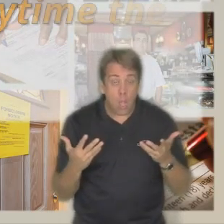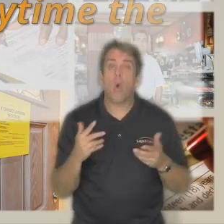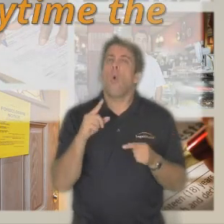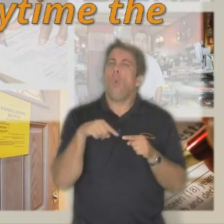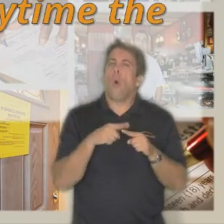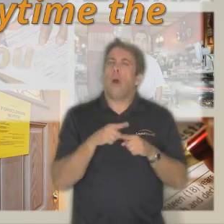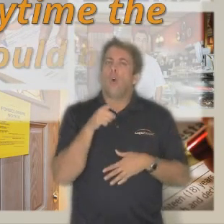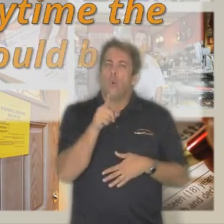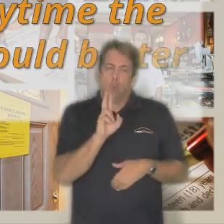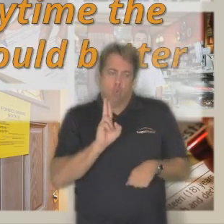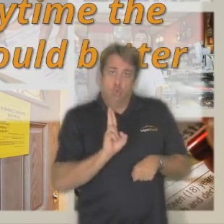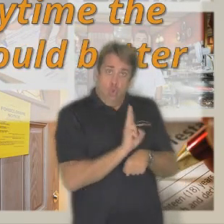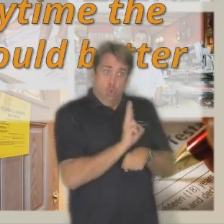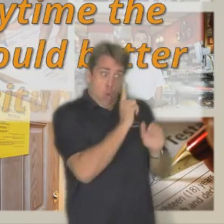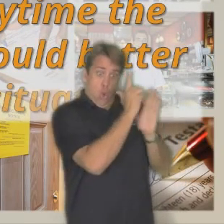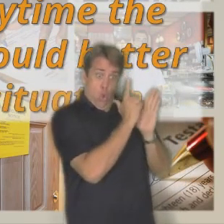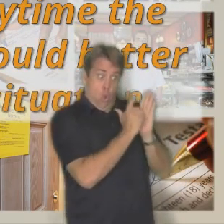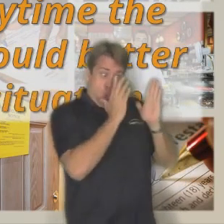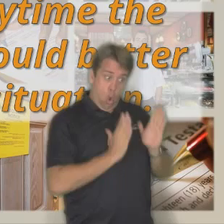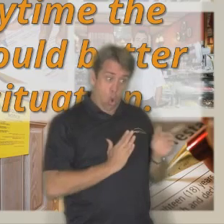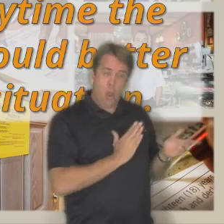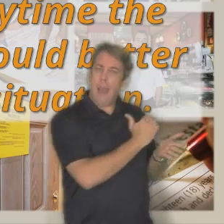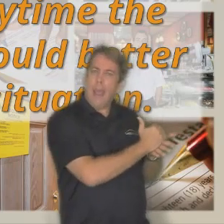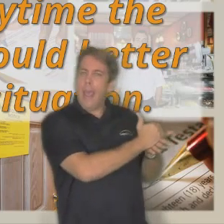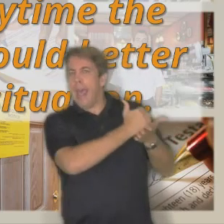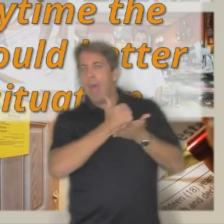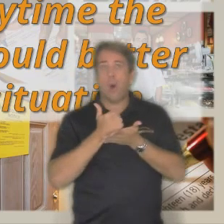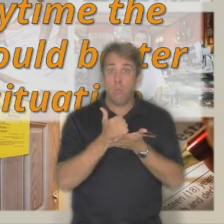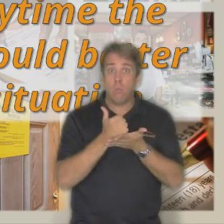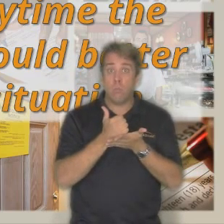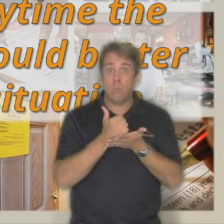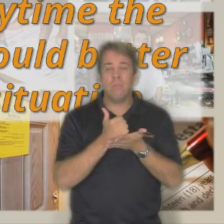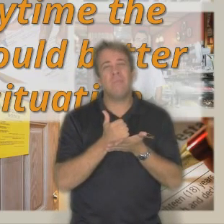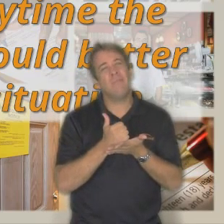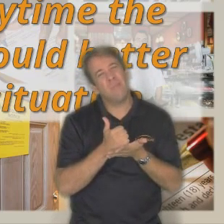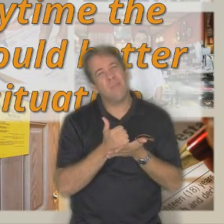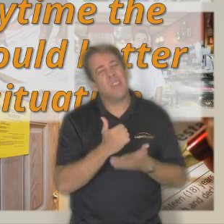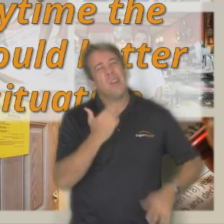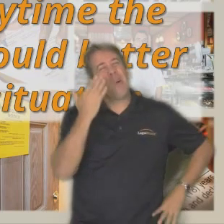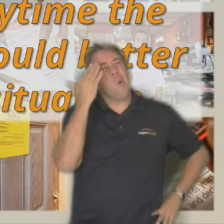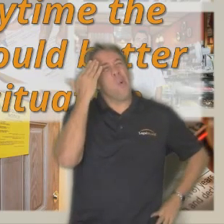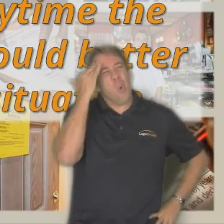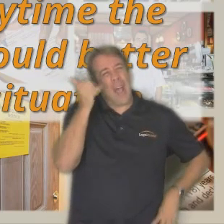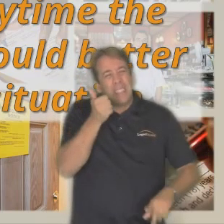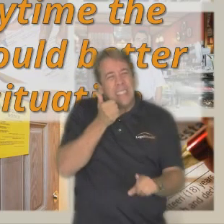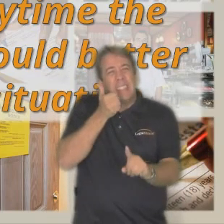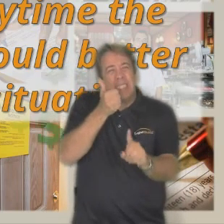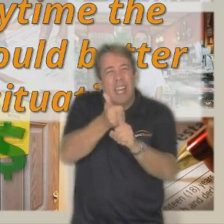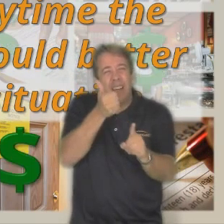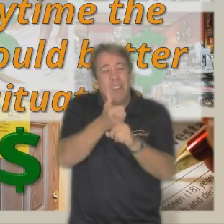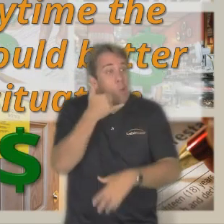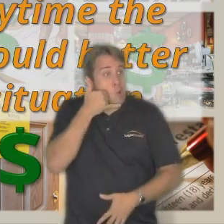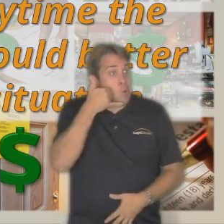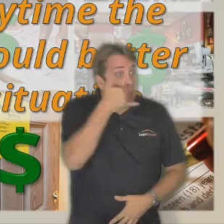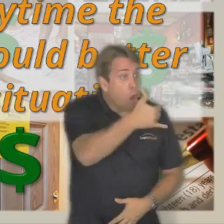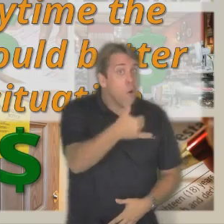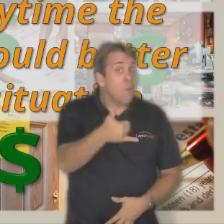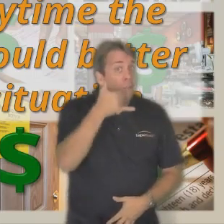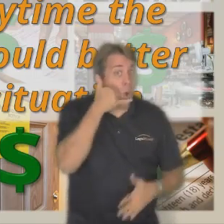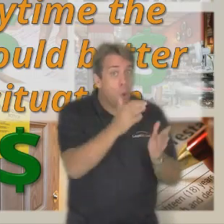mean any time the use of an attorney could better the outcome of the situation. The reality is, it doesn't make sense